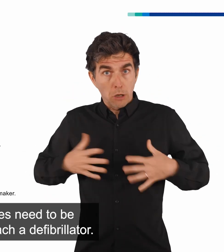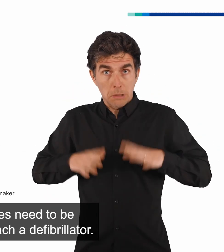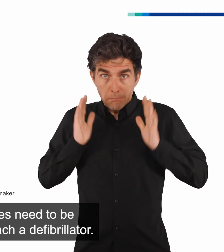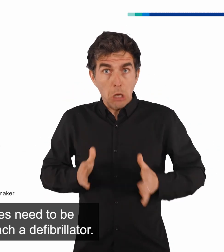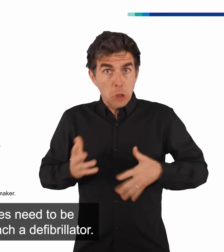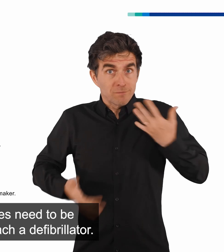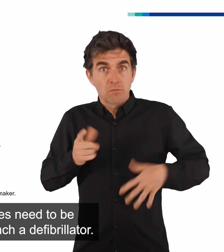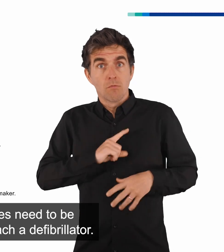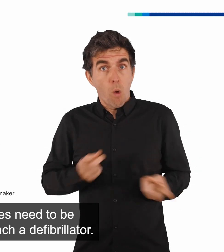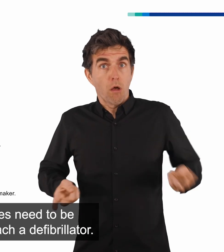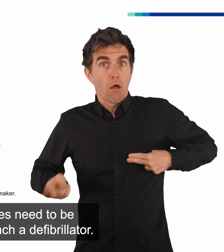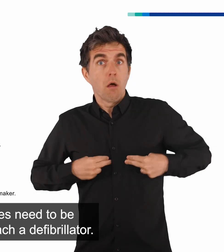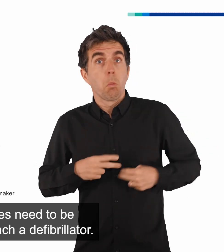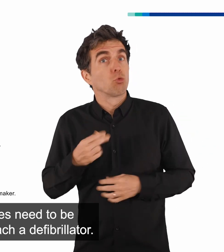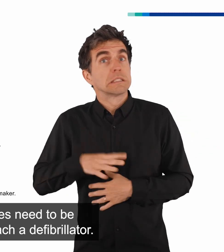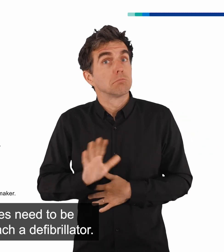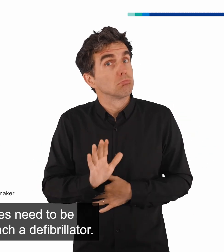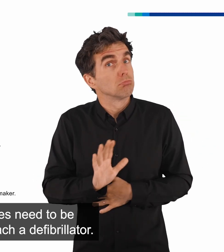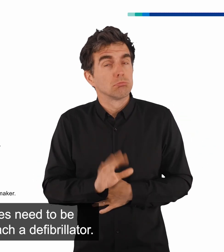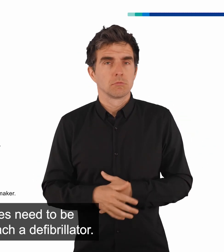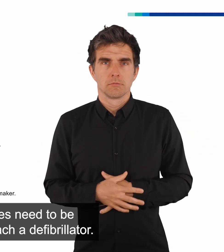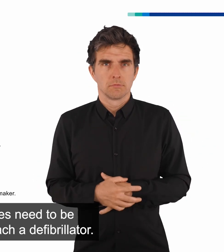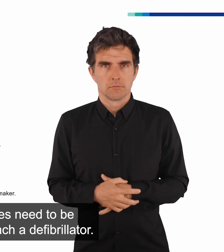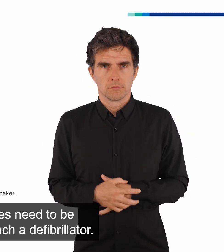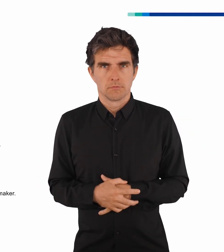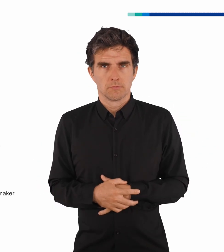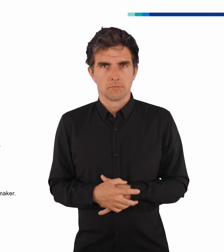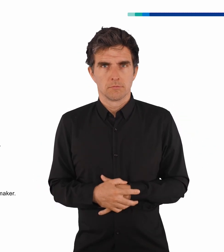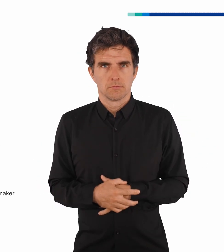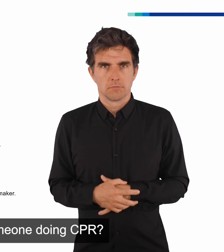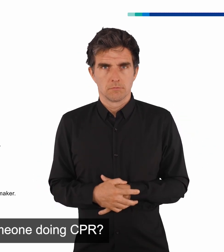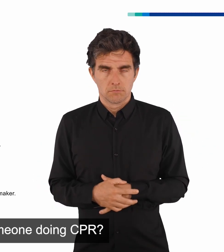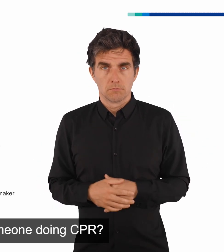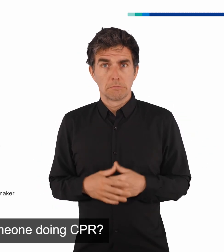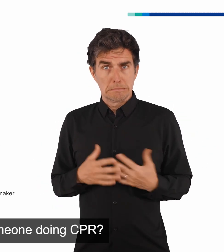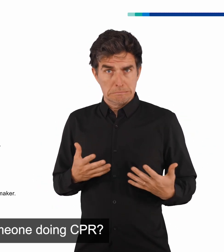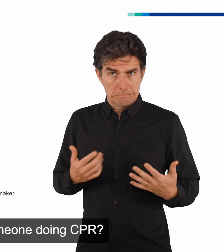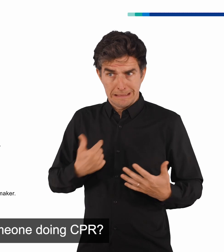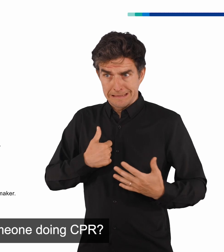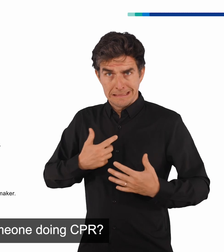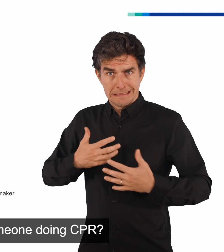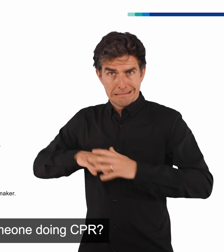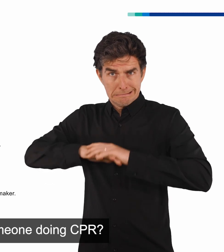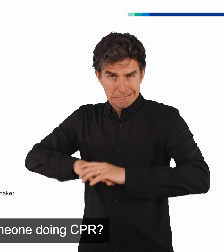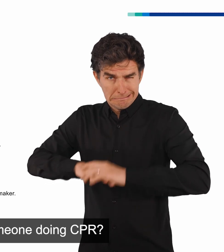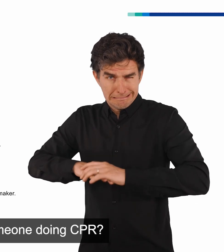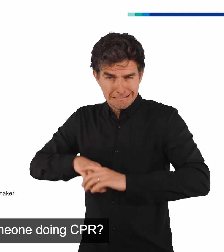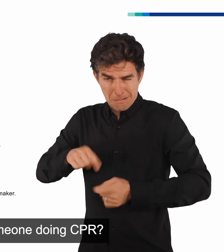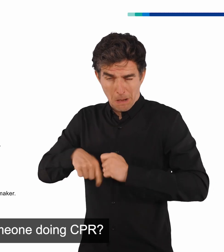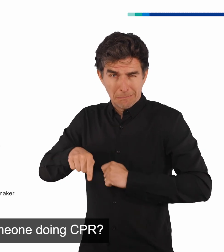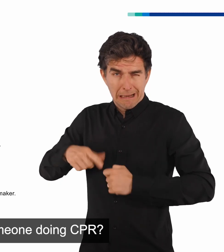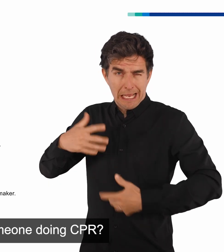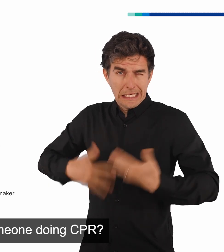Is it better to press too hard or too soft when giving CPR? Press harder rather than